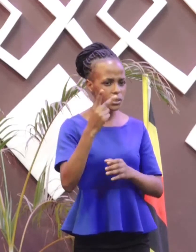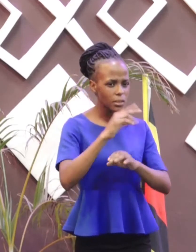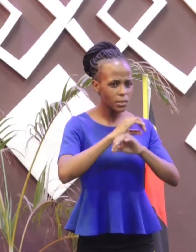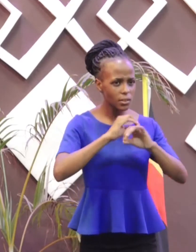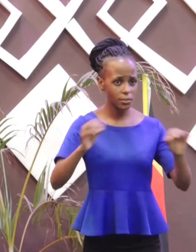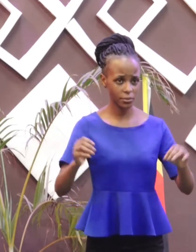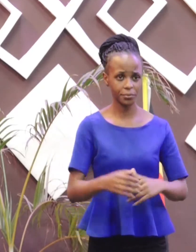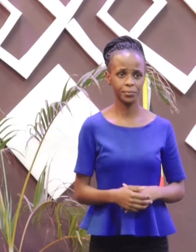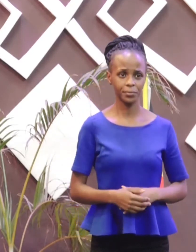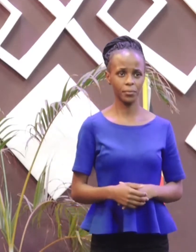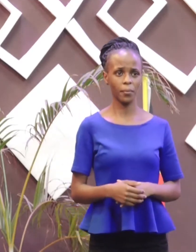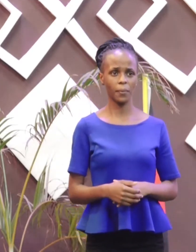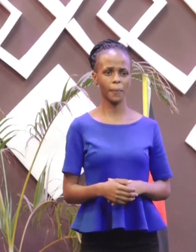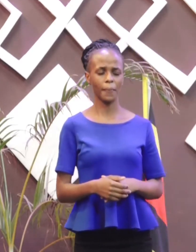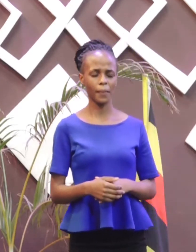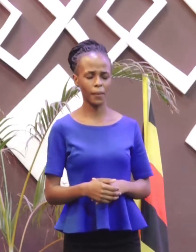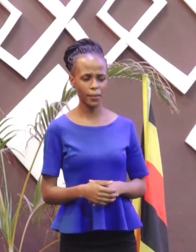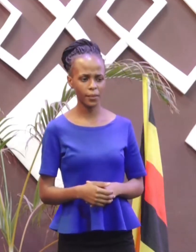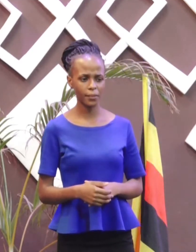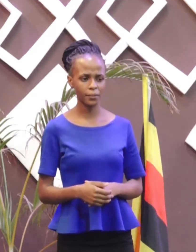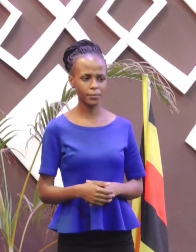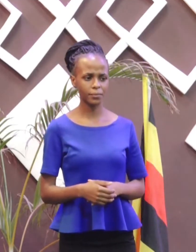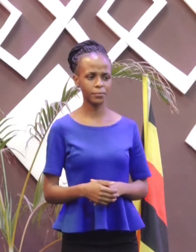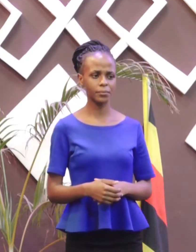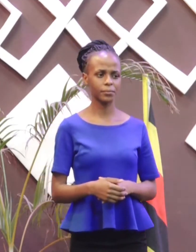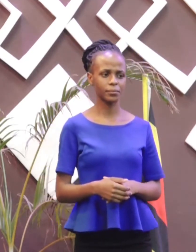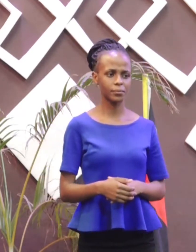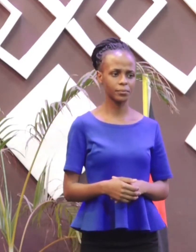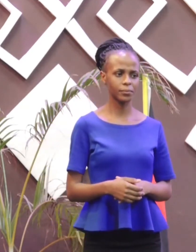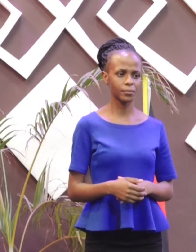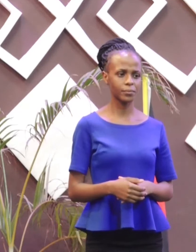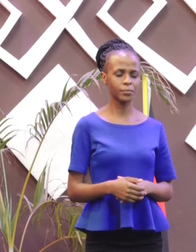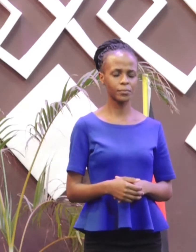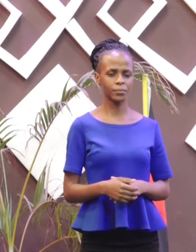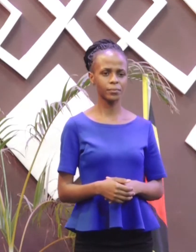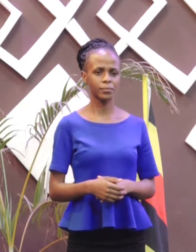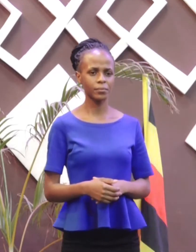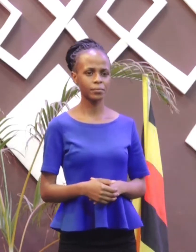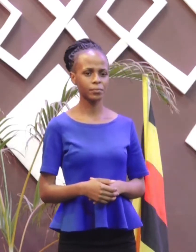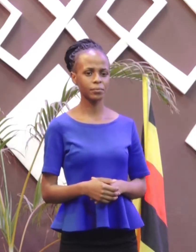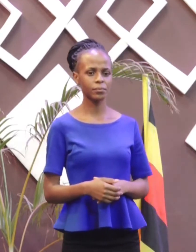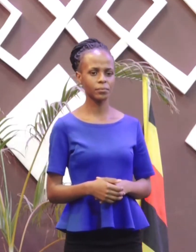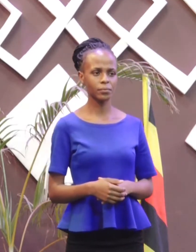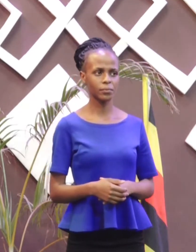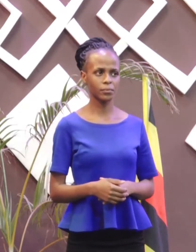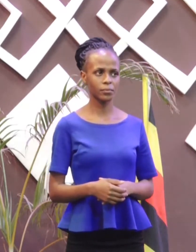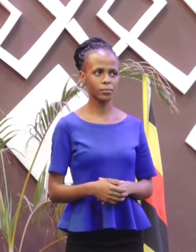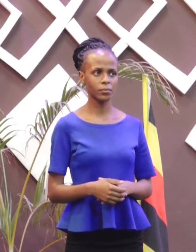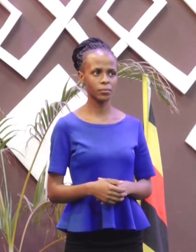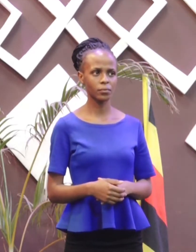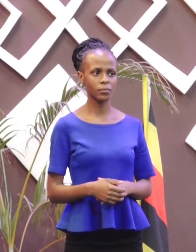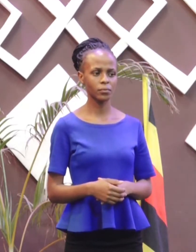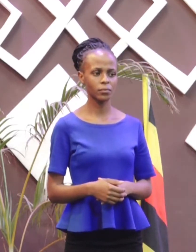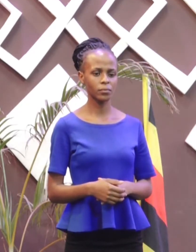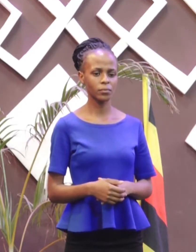Yoswa yali talaba bunafu na ngeri Musa gye yakolangamu ebintu olumu nga maybe si